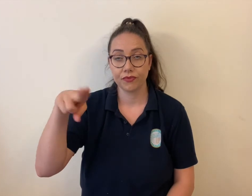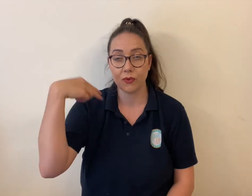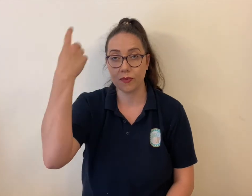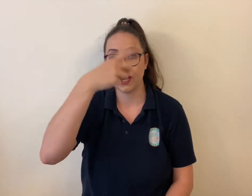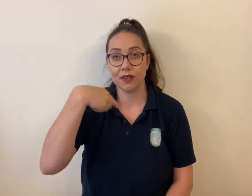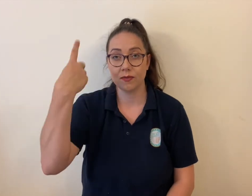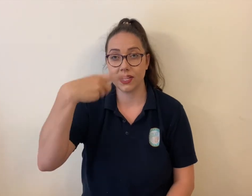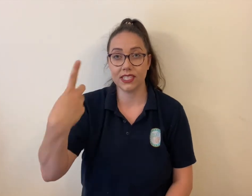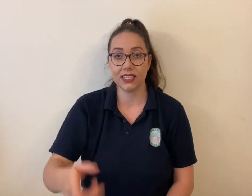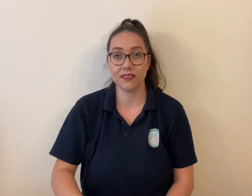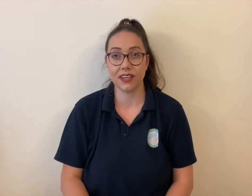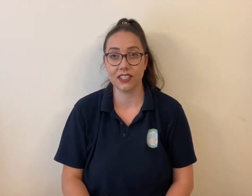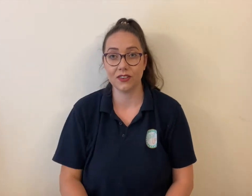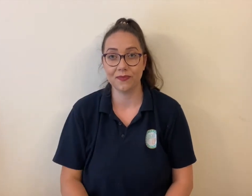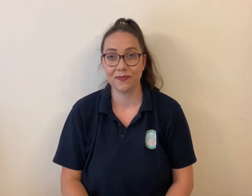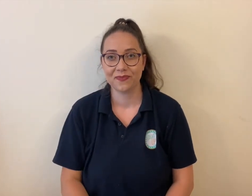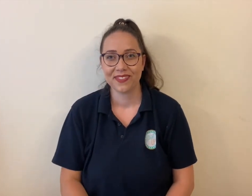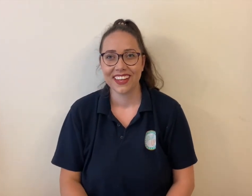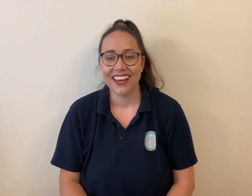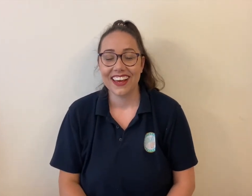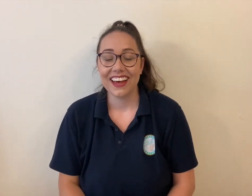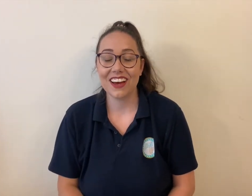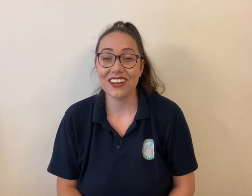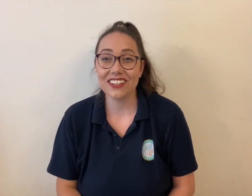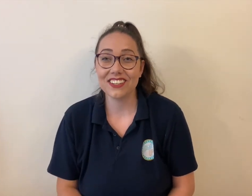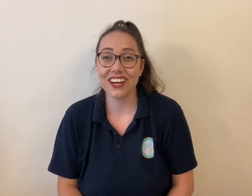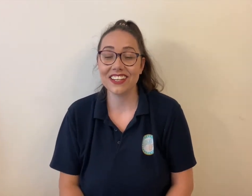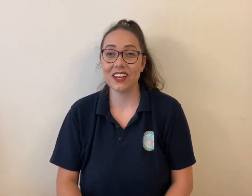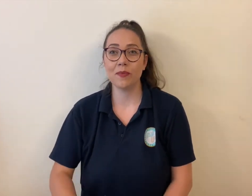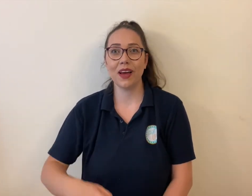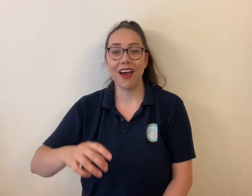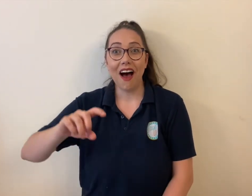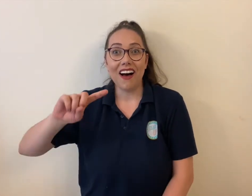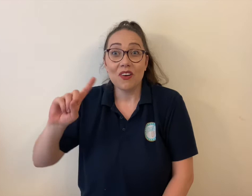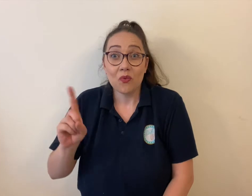with my sassy face on, I would actually change it. I'd be like,